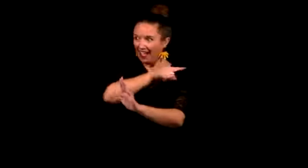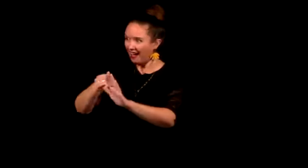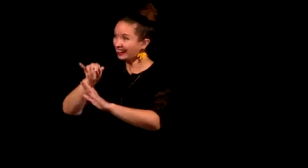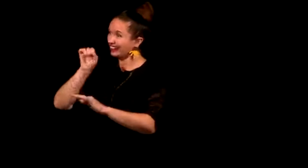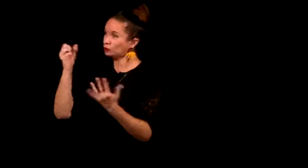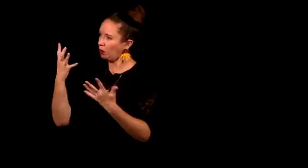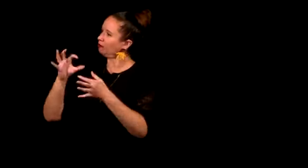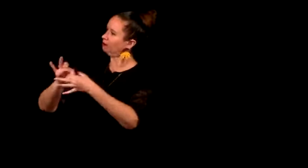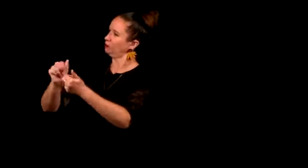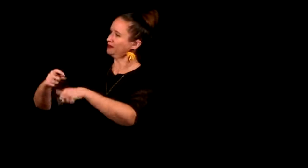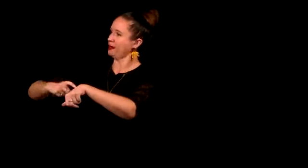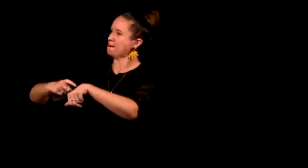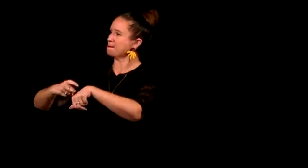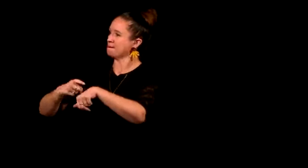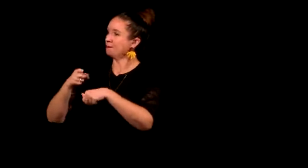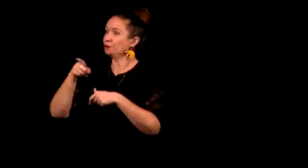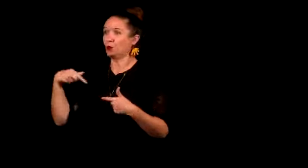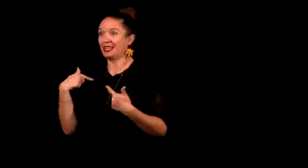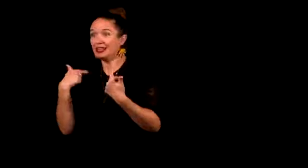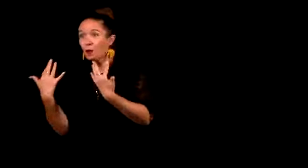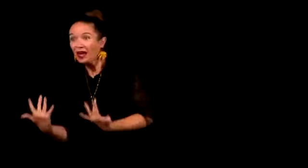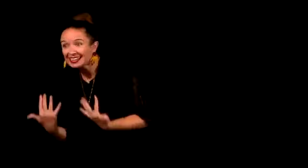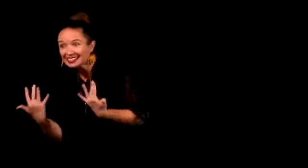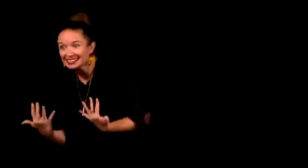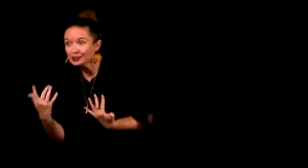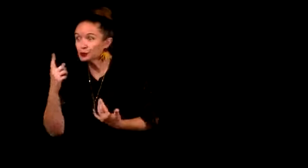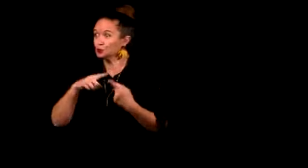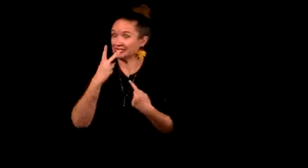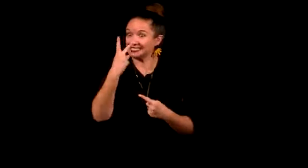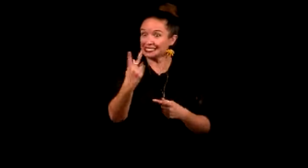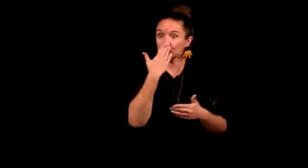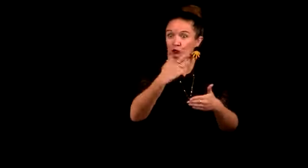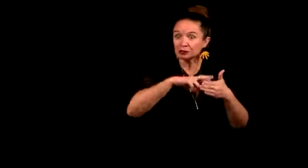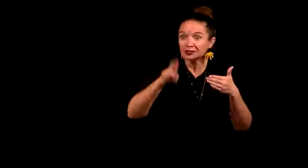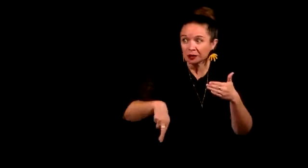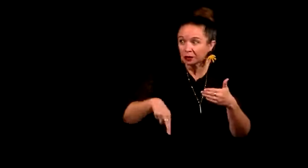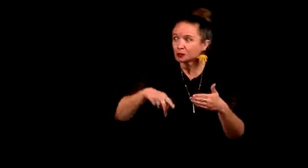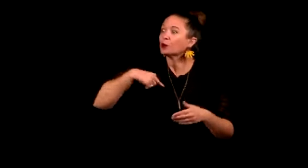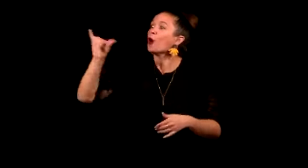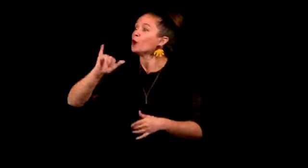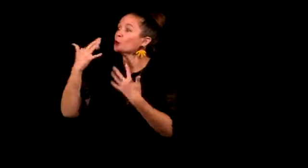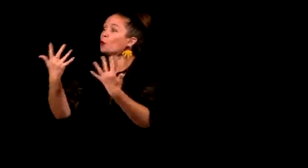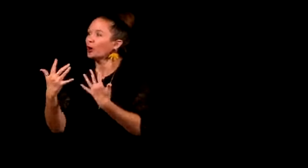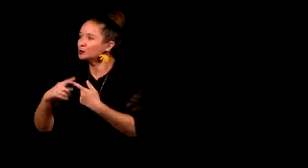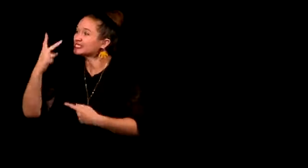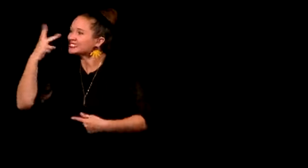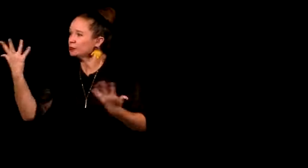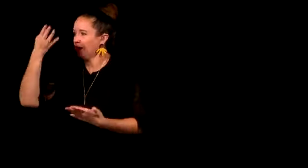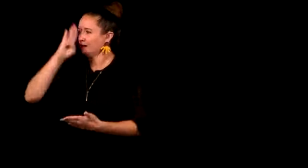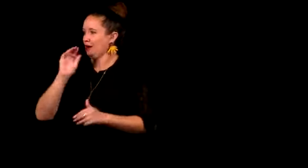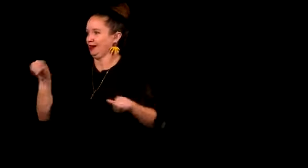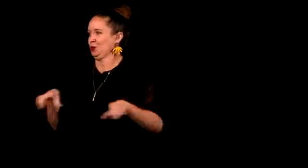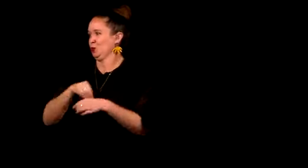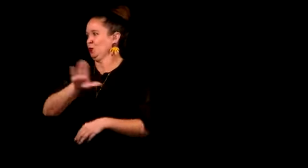are simply enjoying this space. And, you know, a lot of times we can't wait to